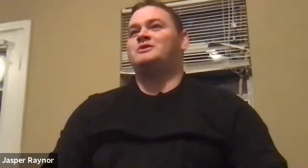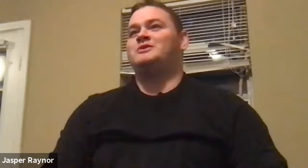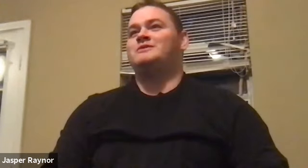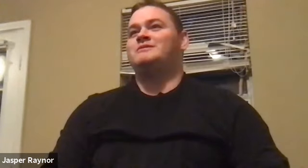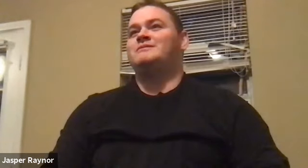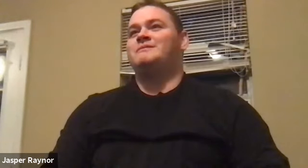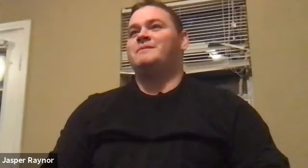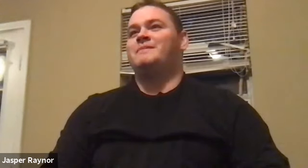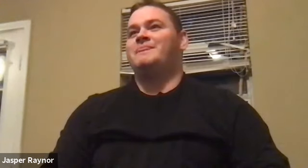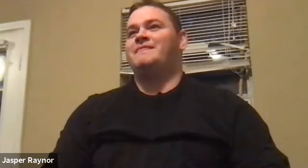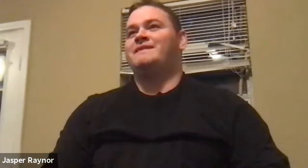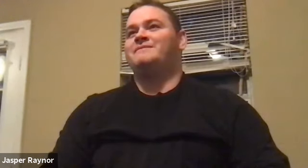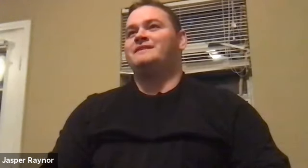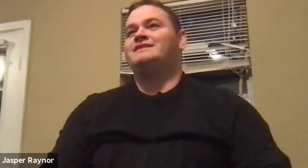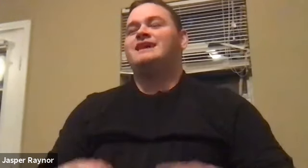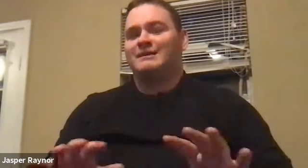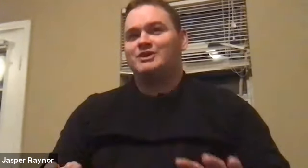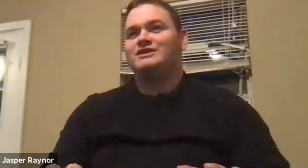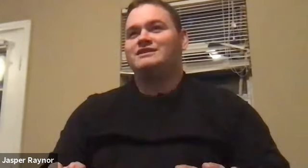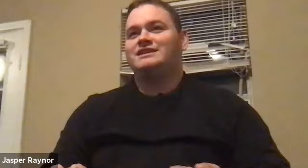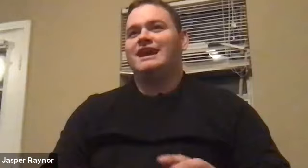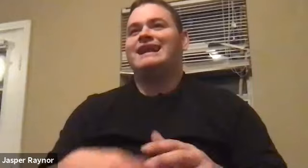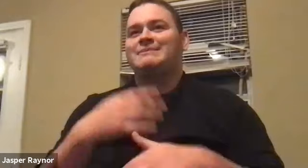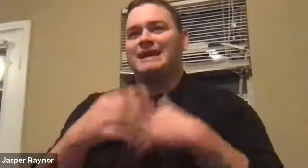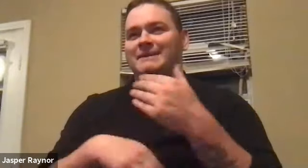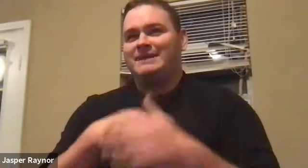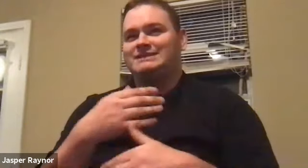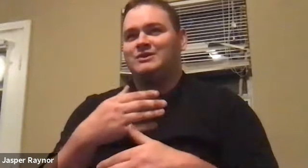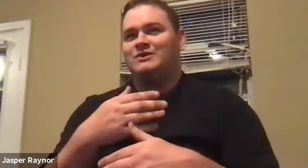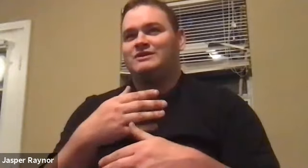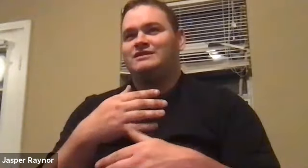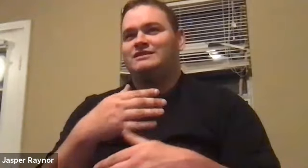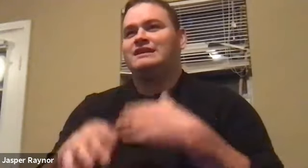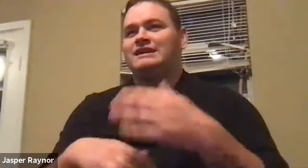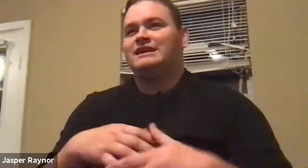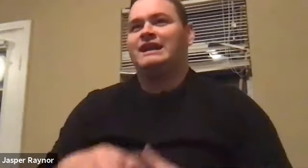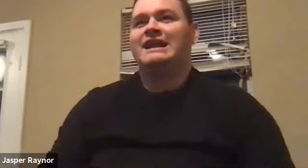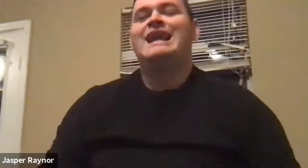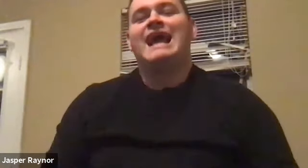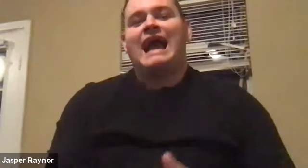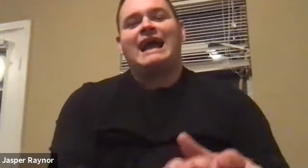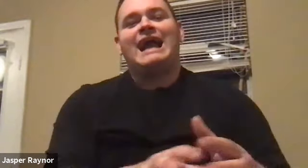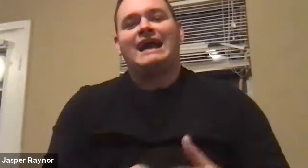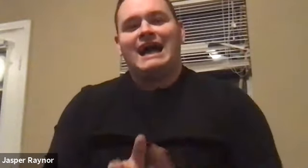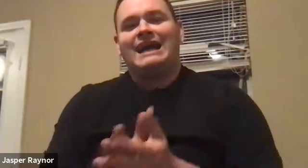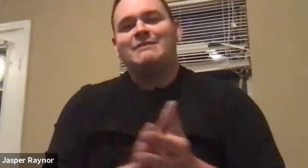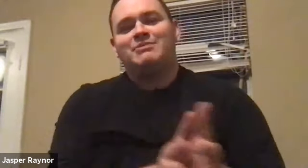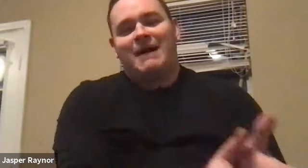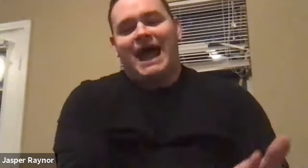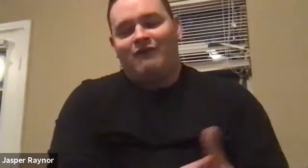You remember what you asked her? Good. I got to get my game face on. I'm gonna a lid like a I got to house, put my alpha